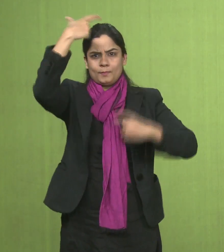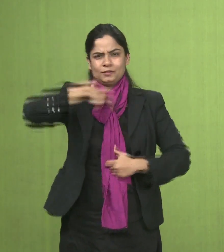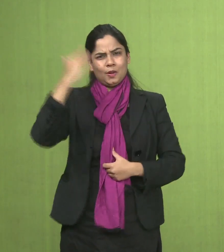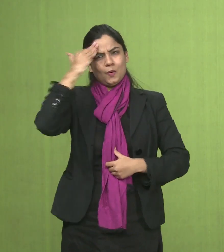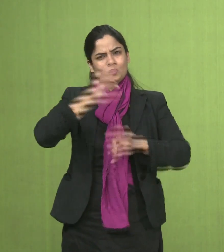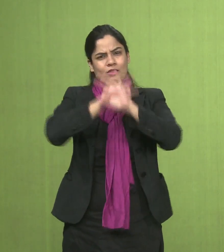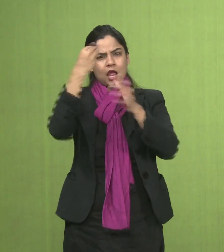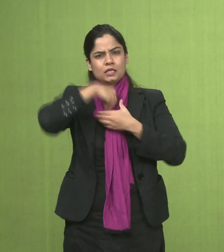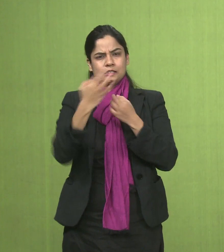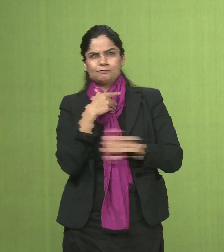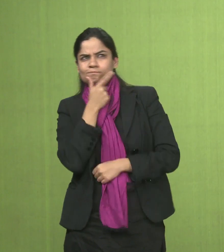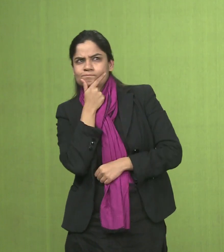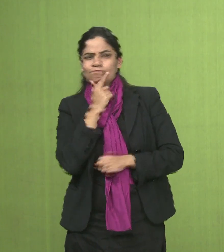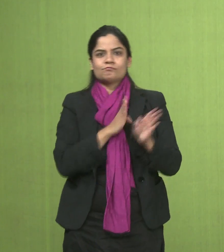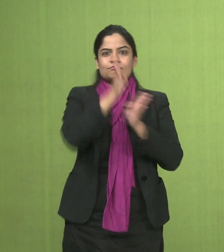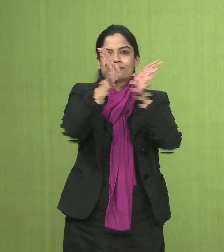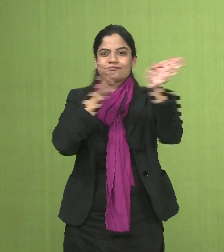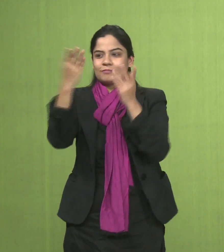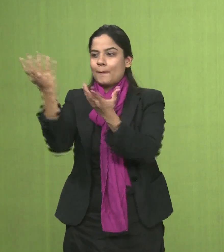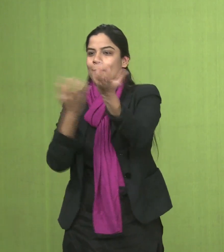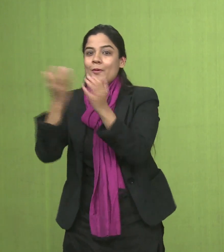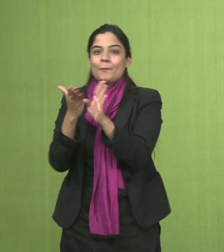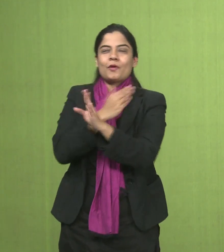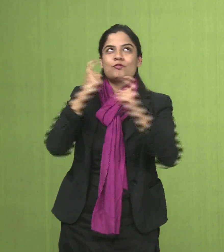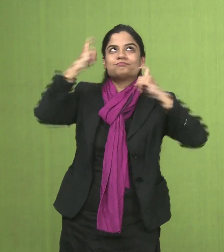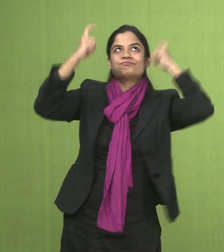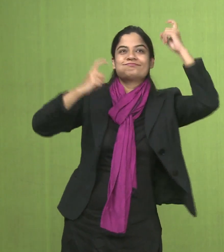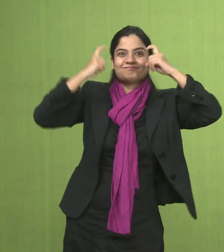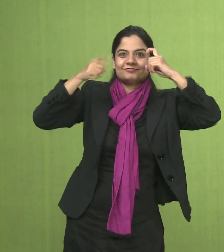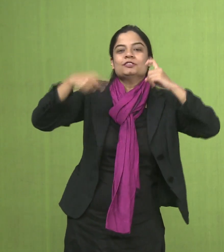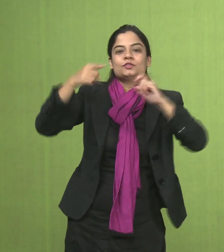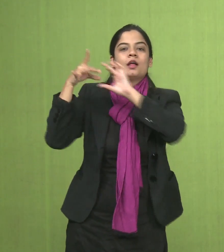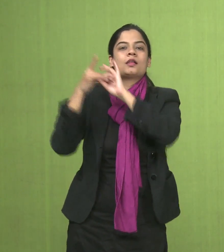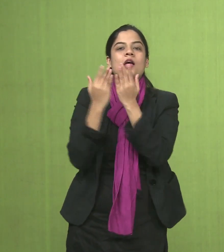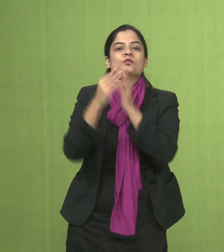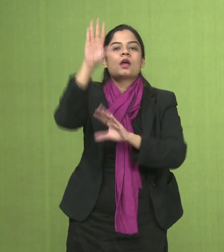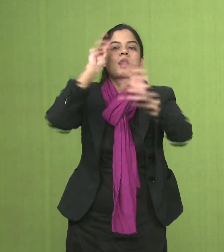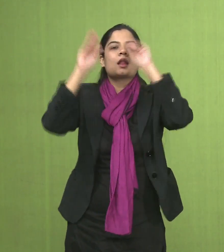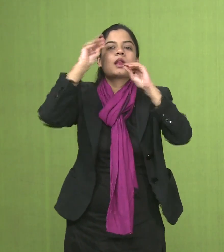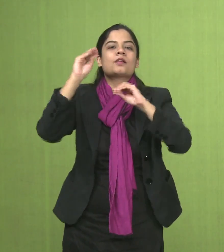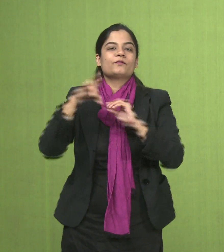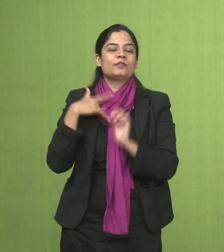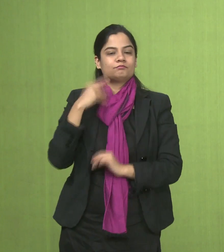your purchasing. So that is called consumer education and being aware.